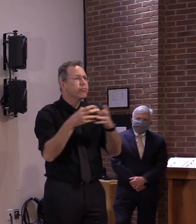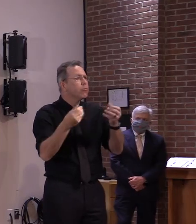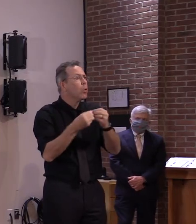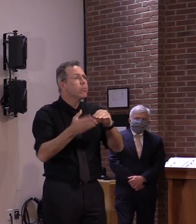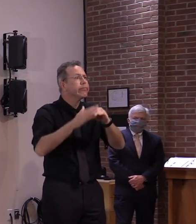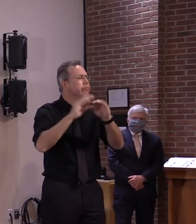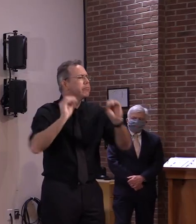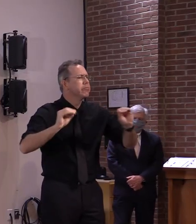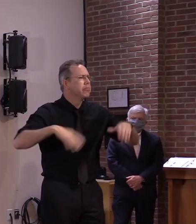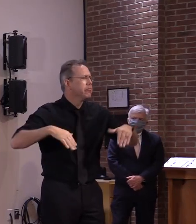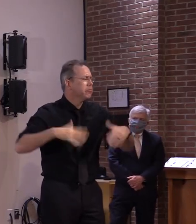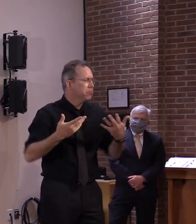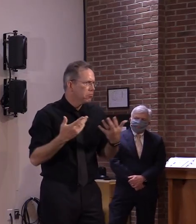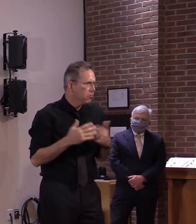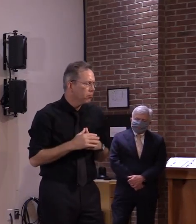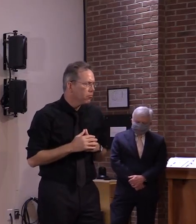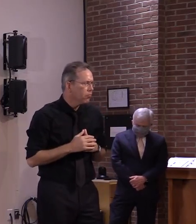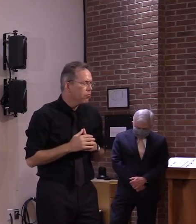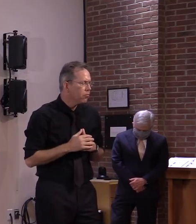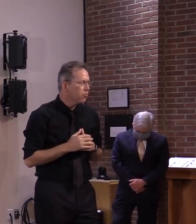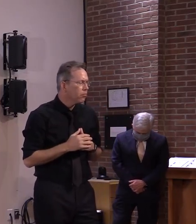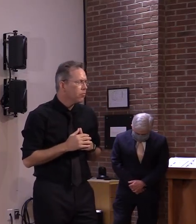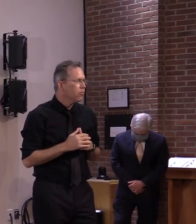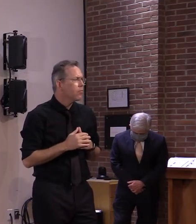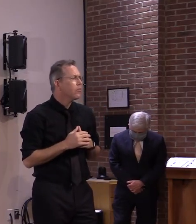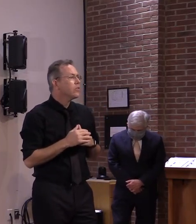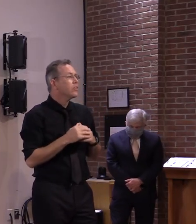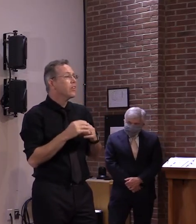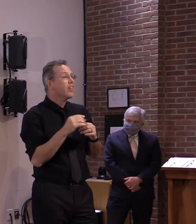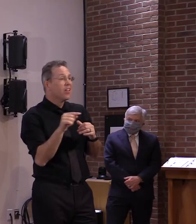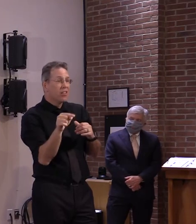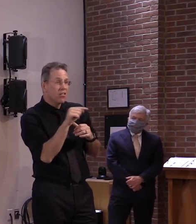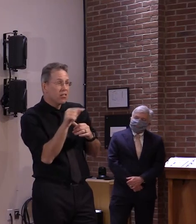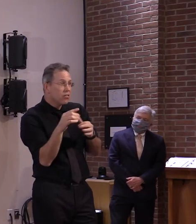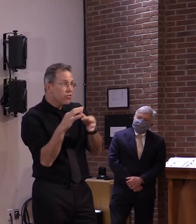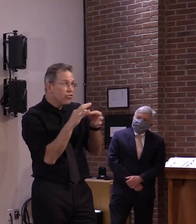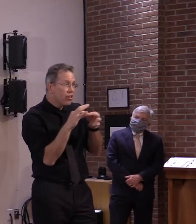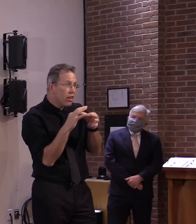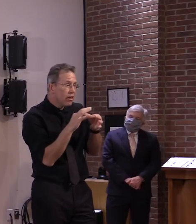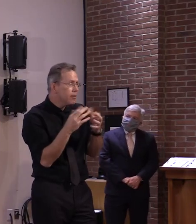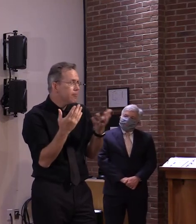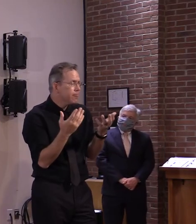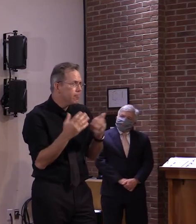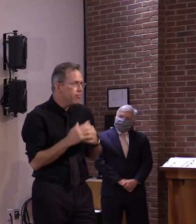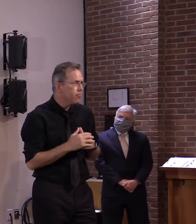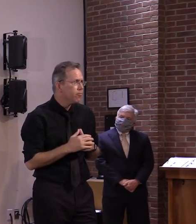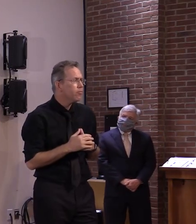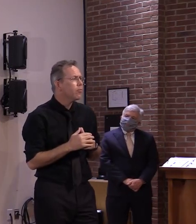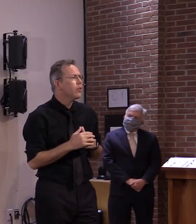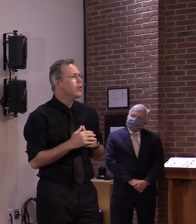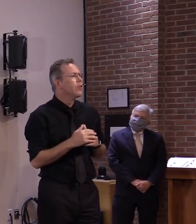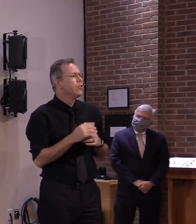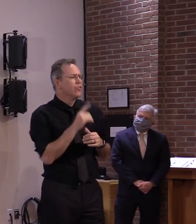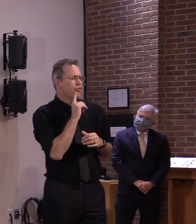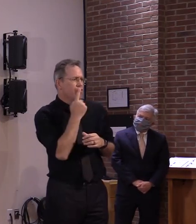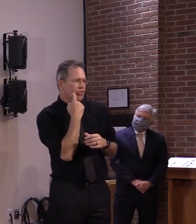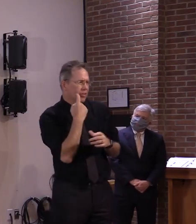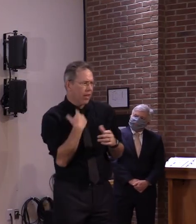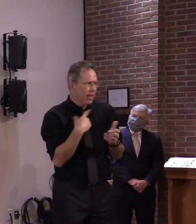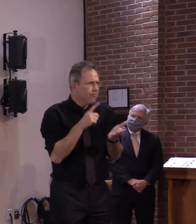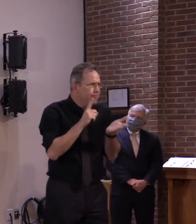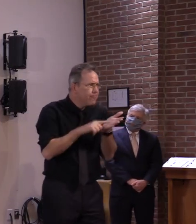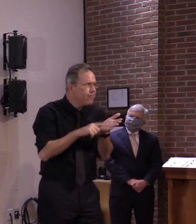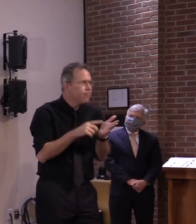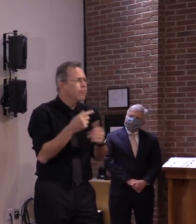any particular way to the community or to each other. The reality is, in the last 2 days, UVM